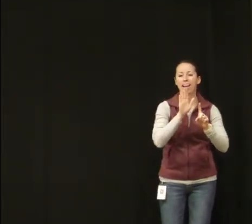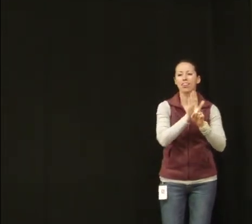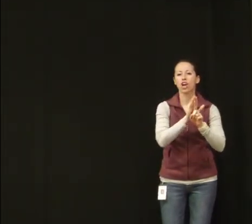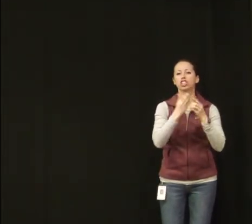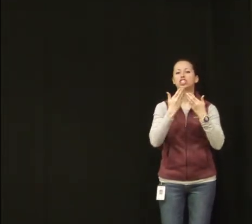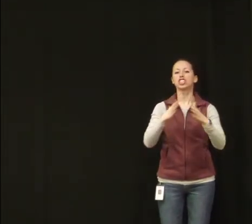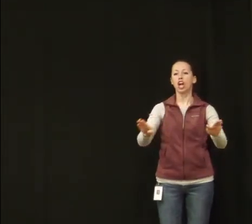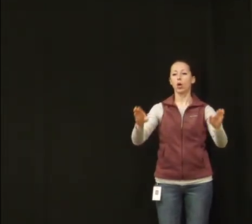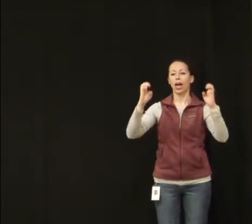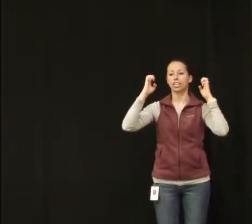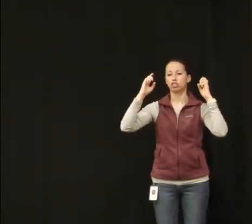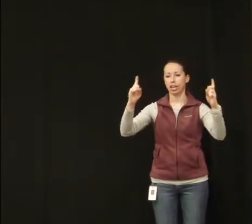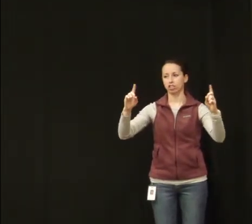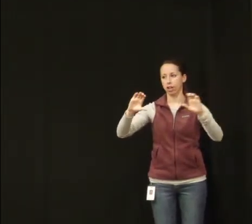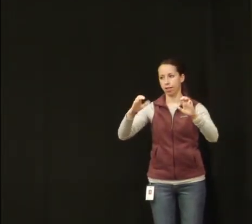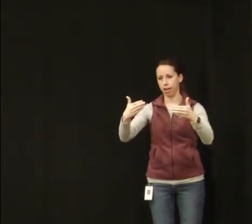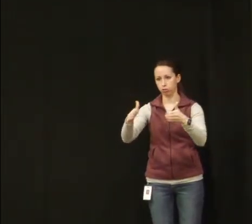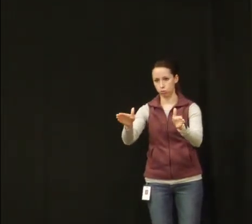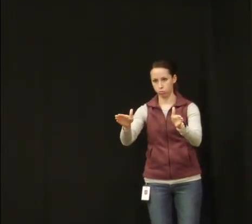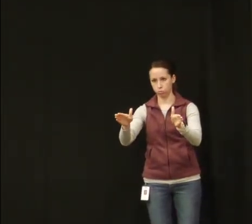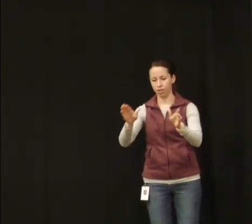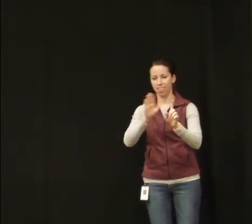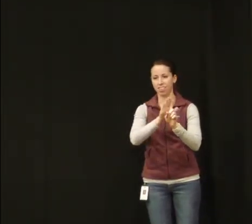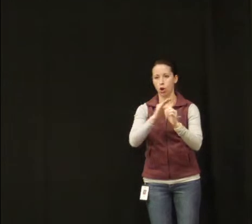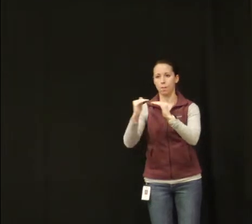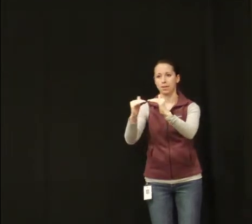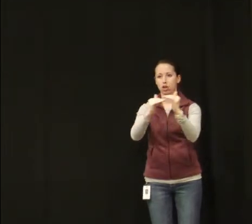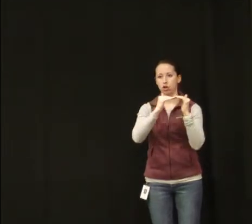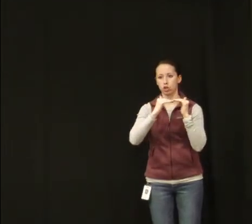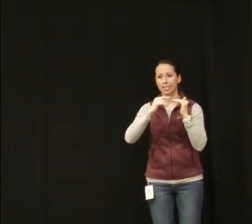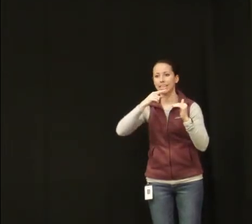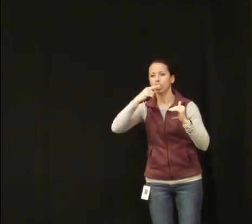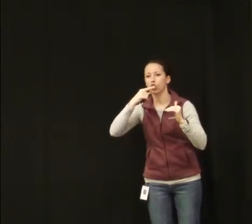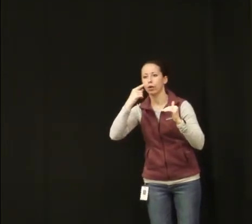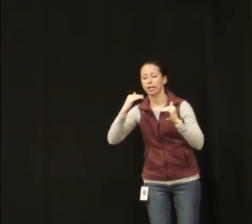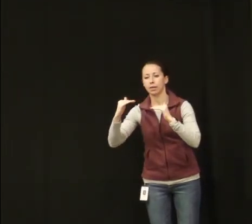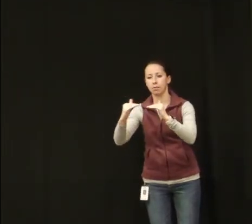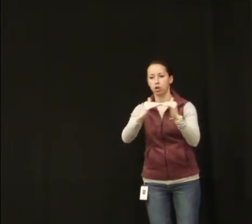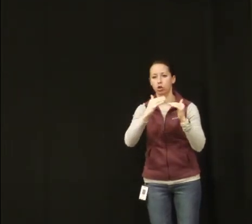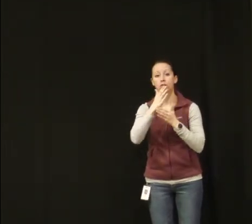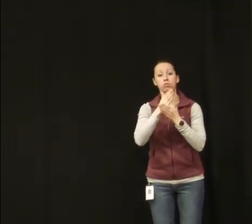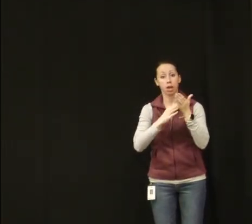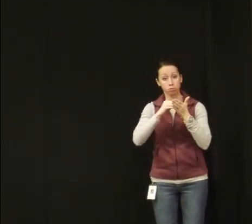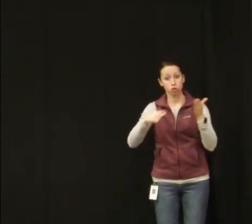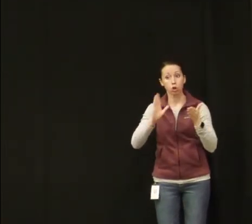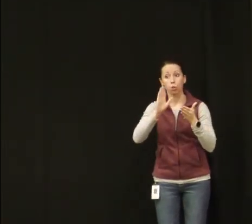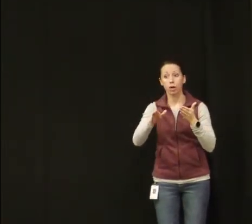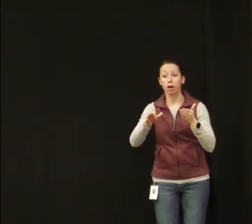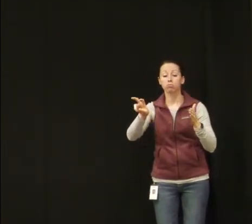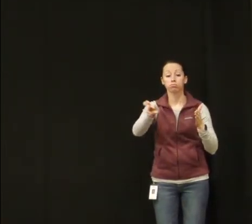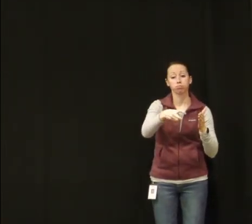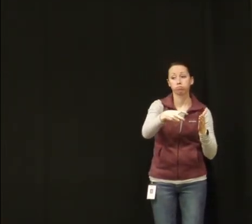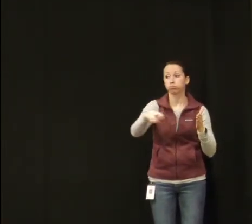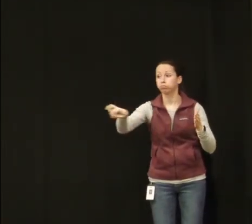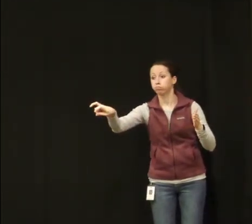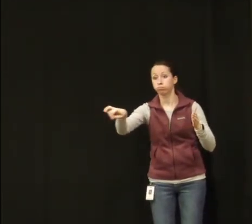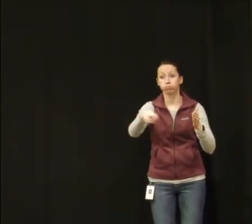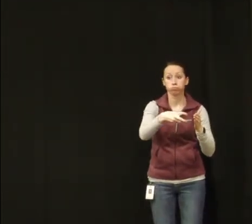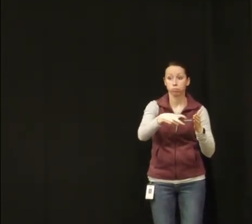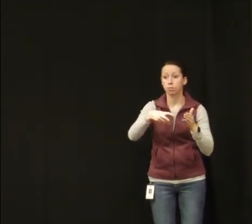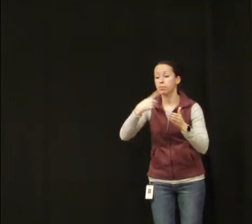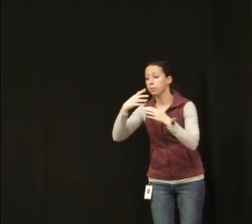education classroom. And some of our students will come in and out, right? And so we need to be able